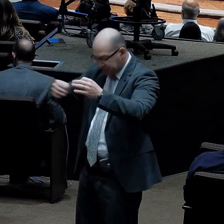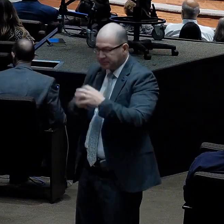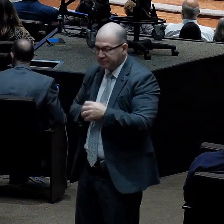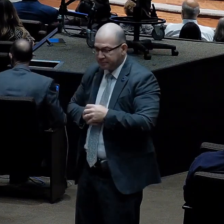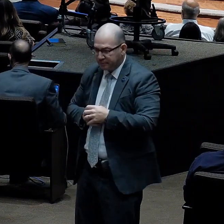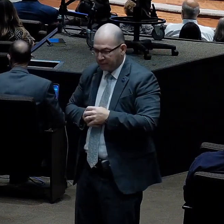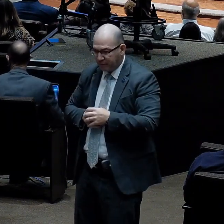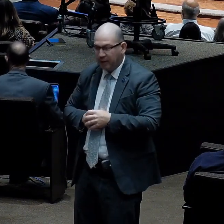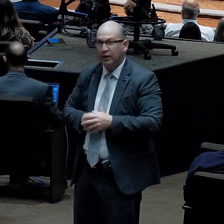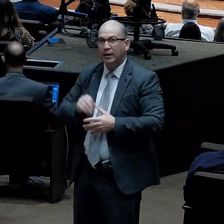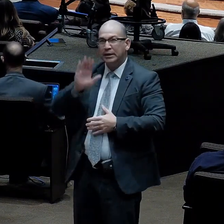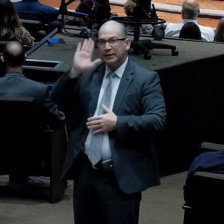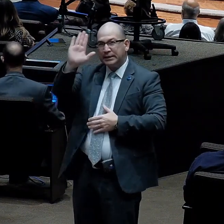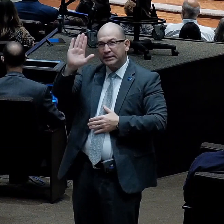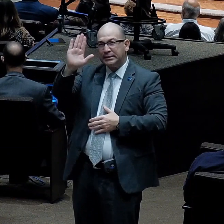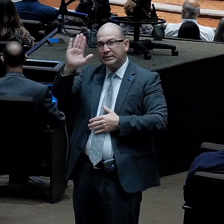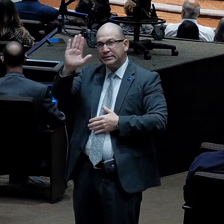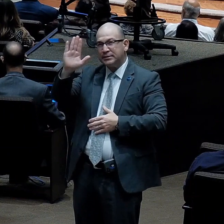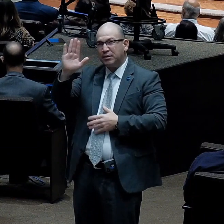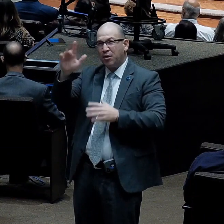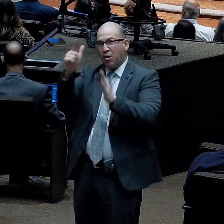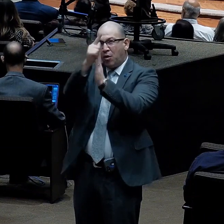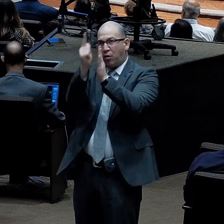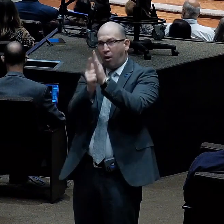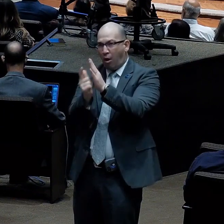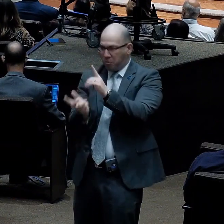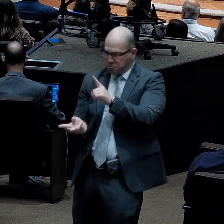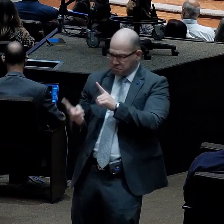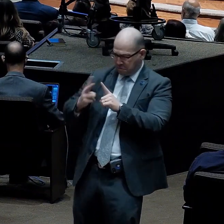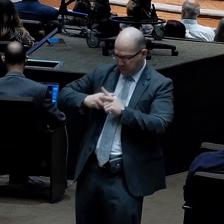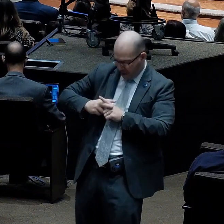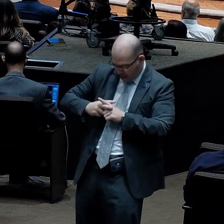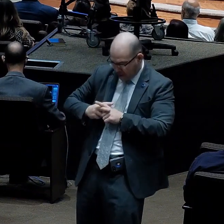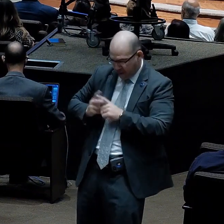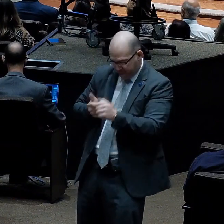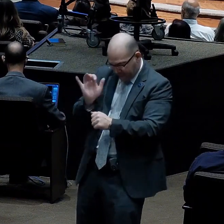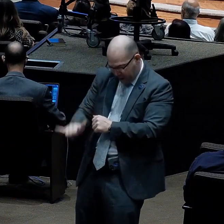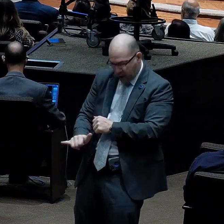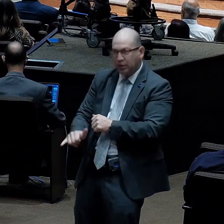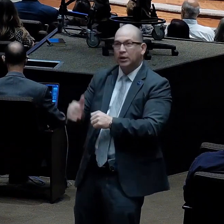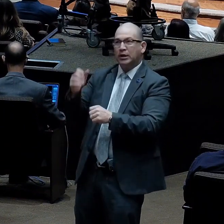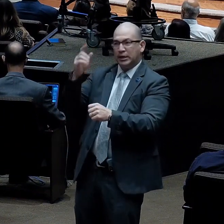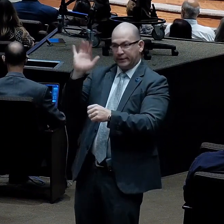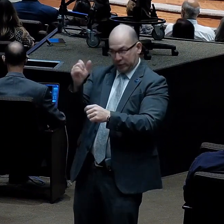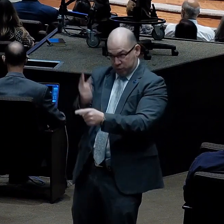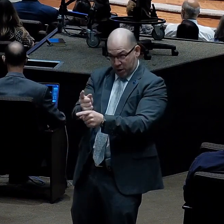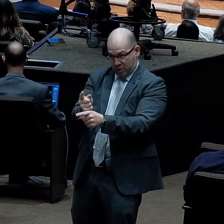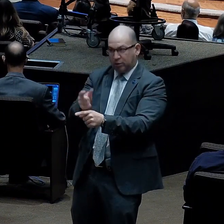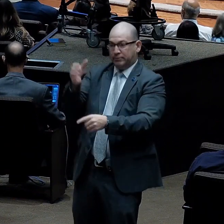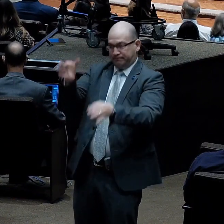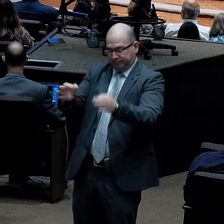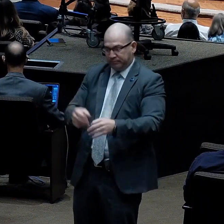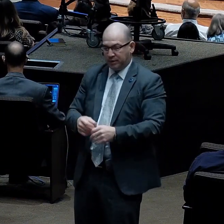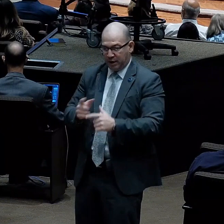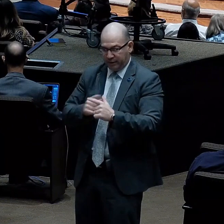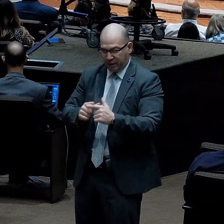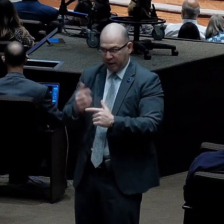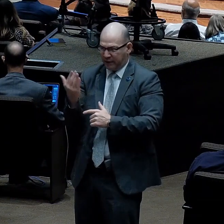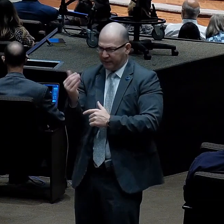biblical practice of doing justly. And then I shared with you for about 15 or 20 minutes some of the